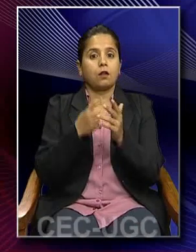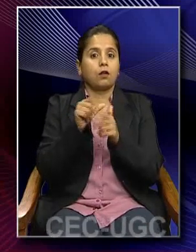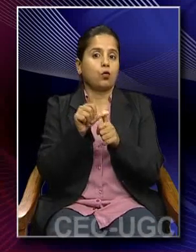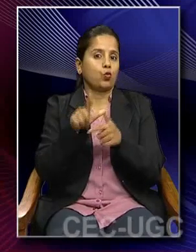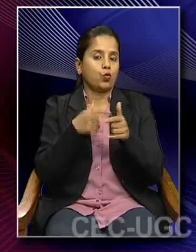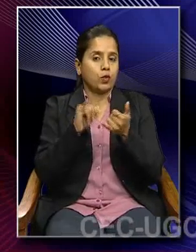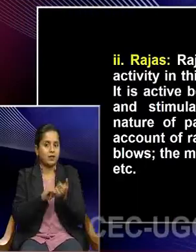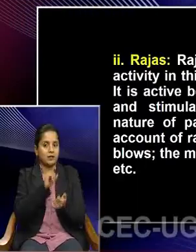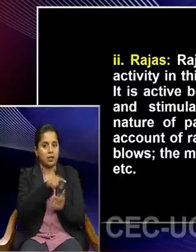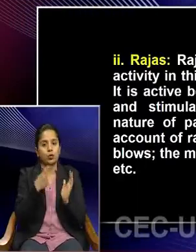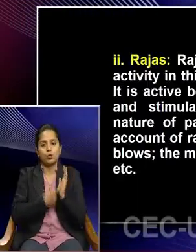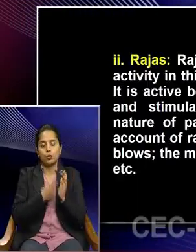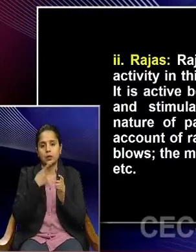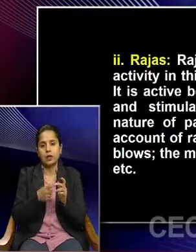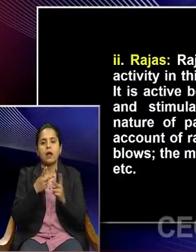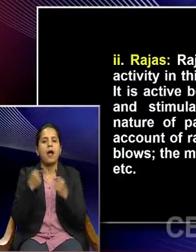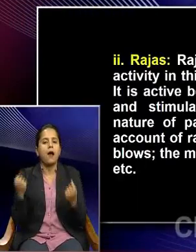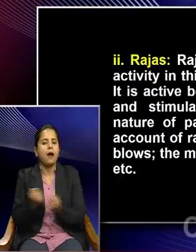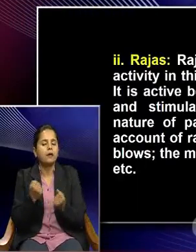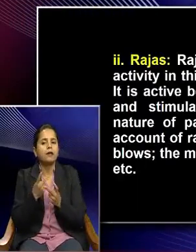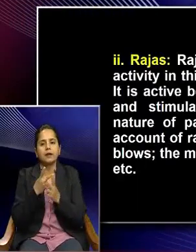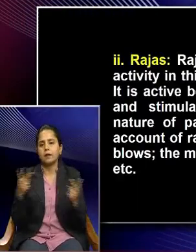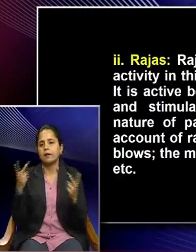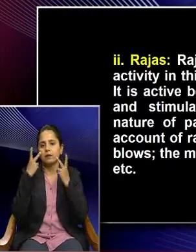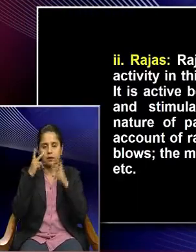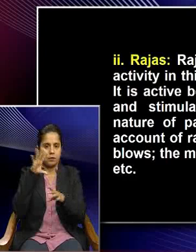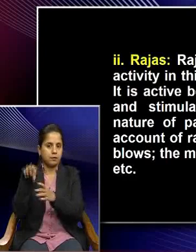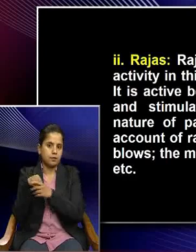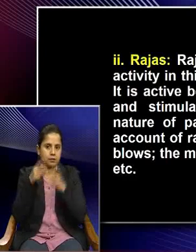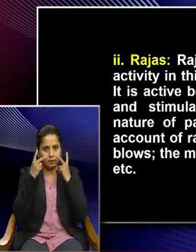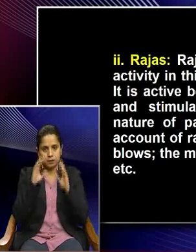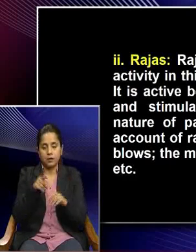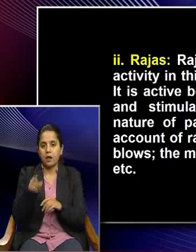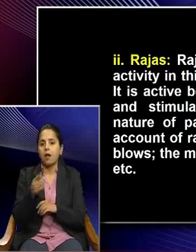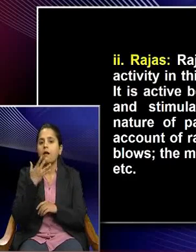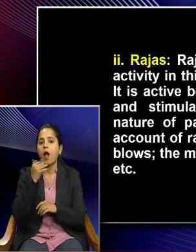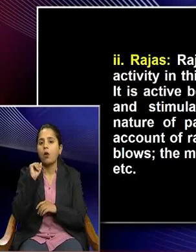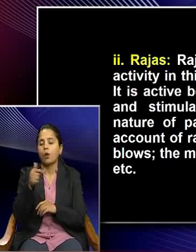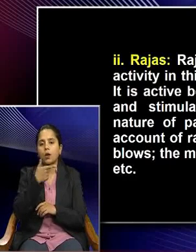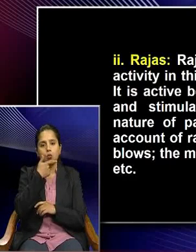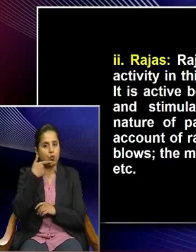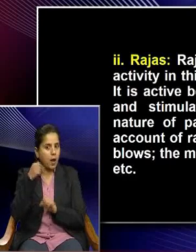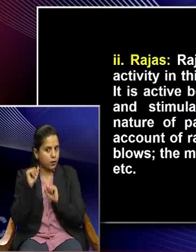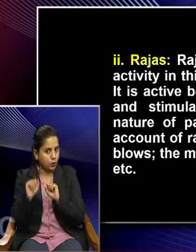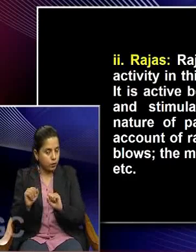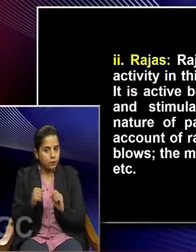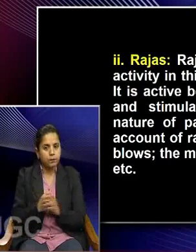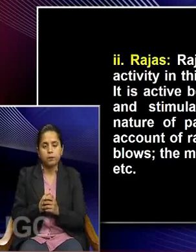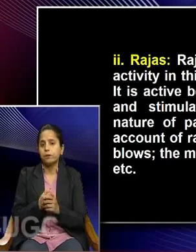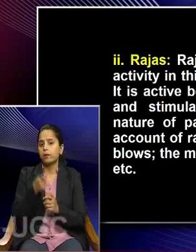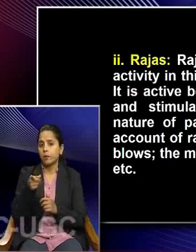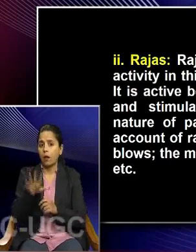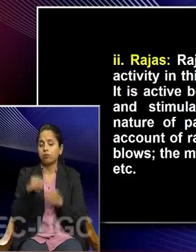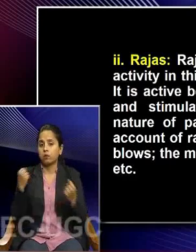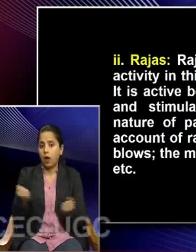is the principle of activity in things. Its color is red. It is